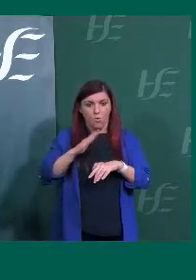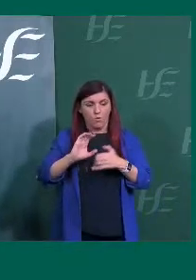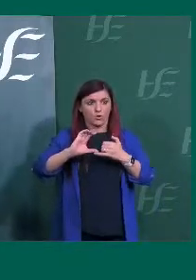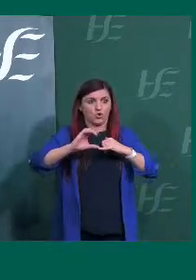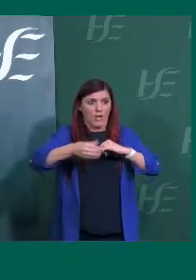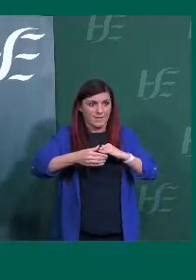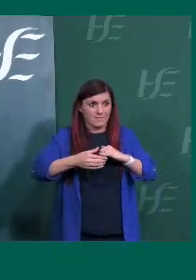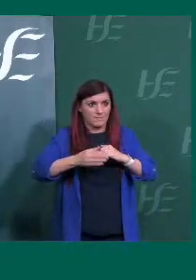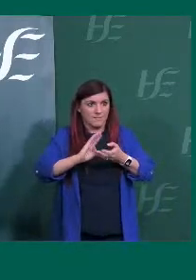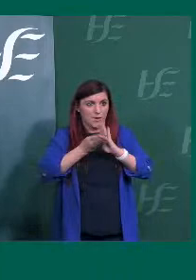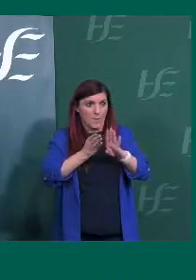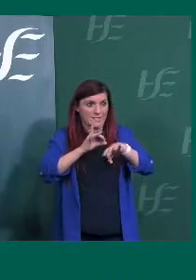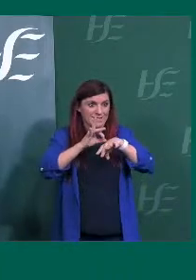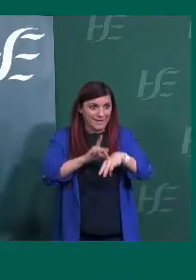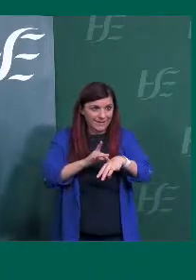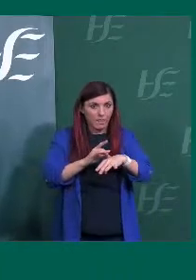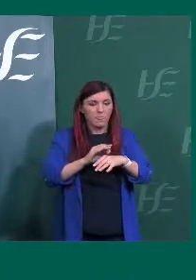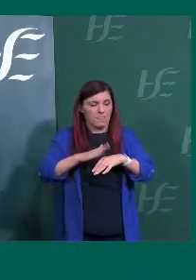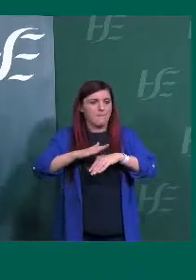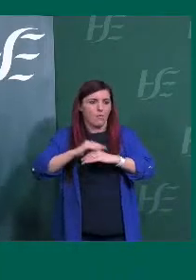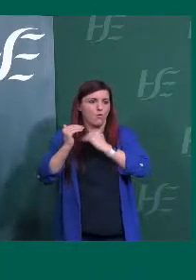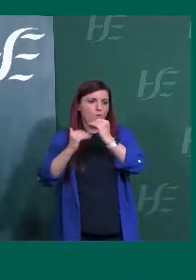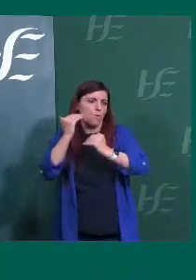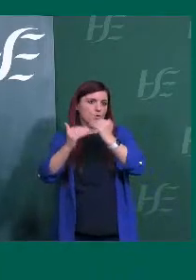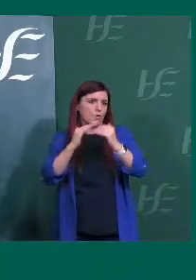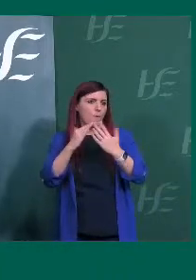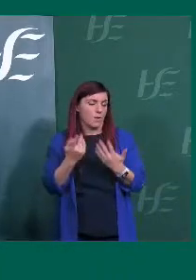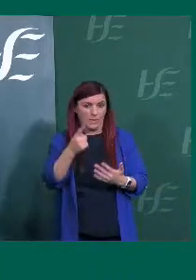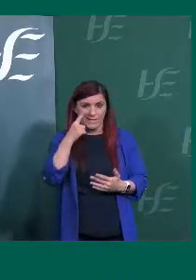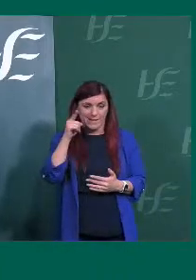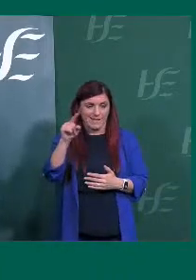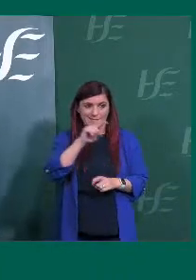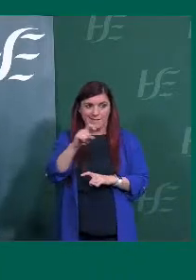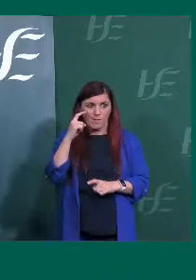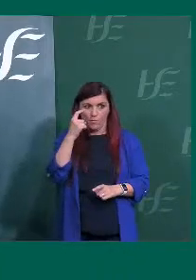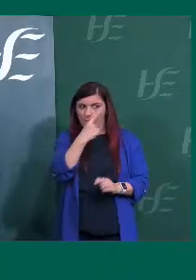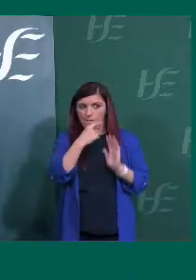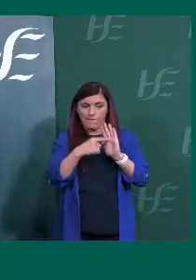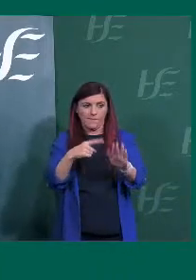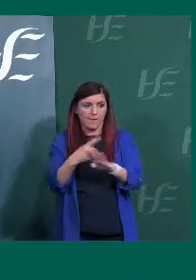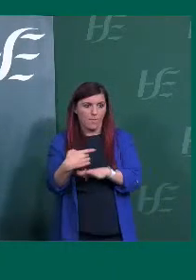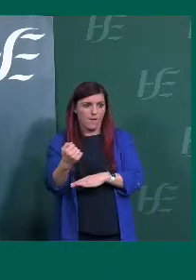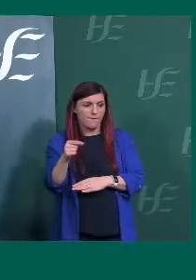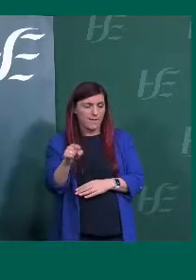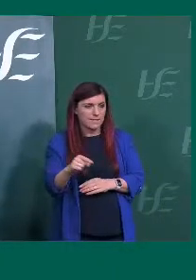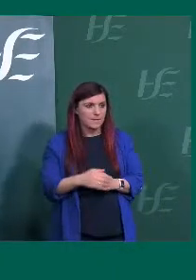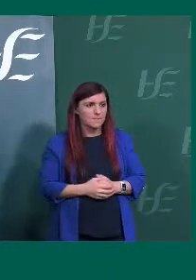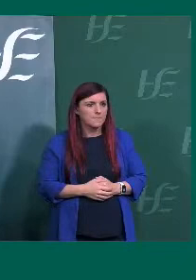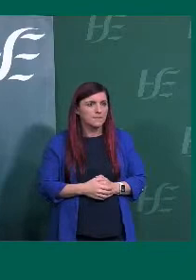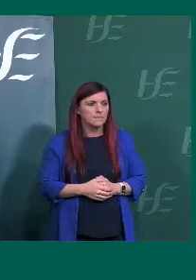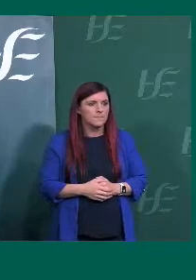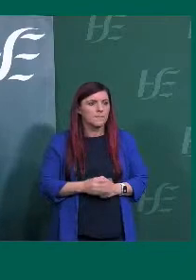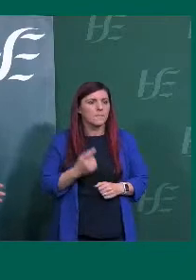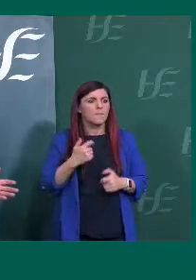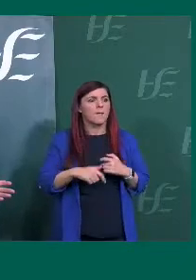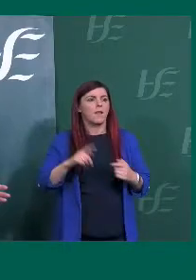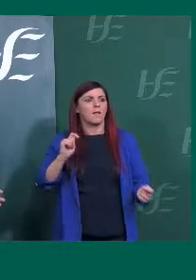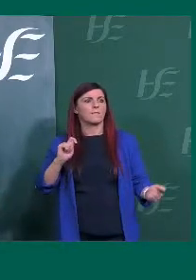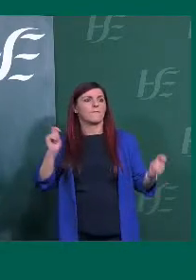age. And we can see that very small numbers of cases in younger age groups. But then when you look at the